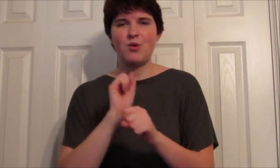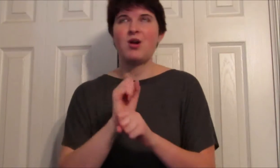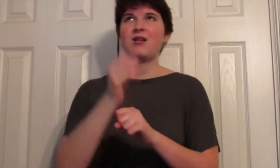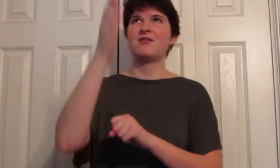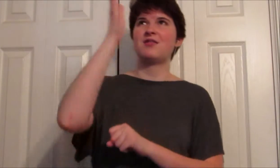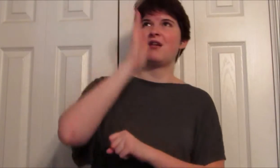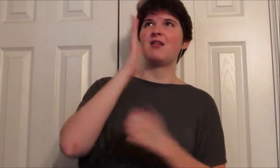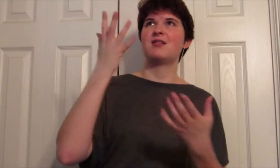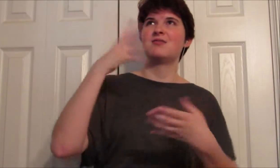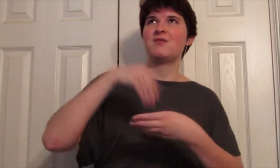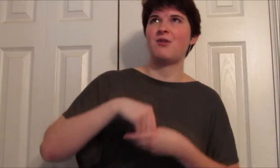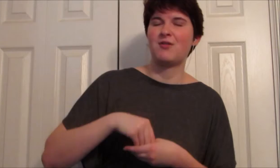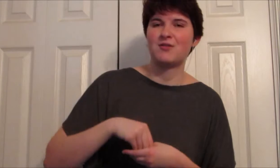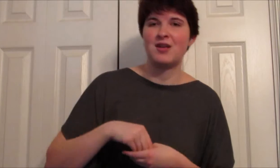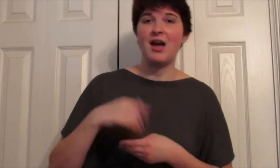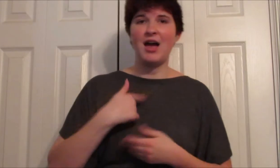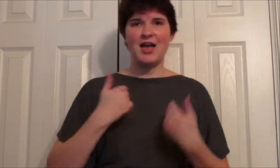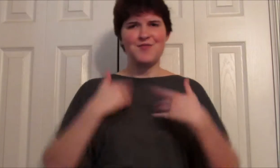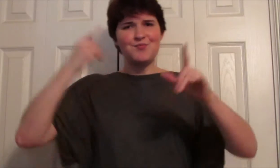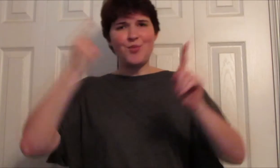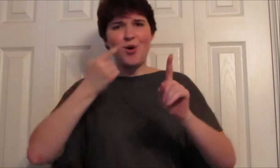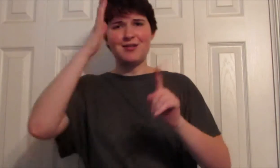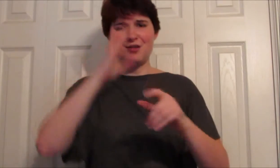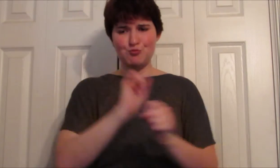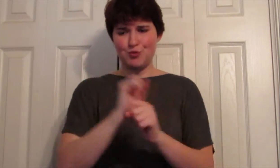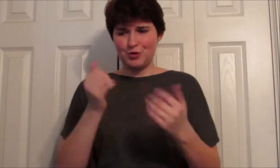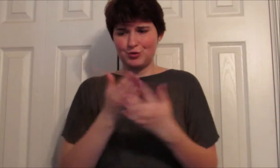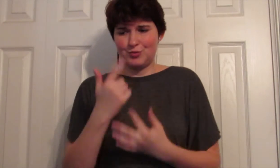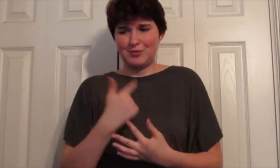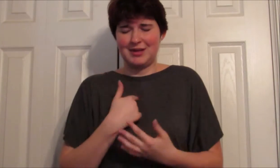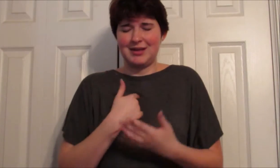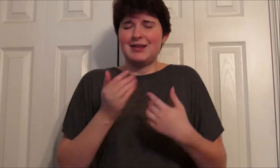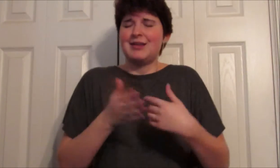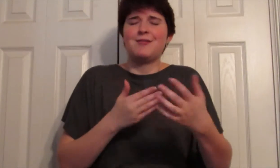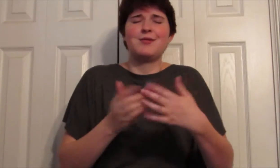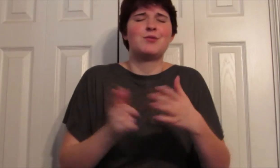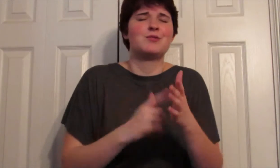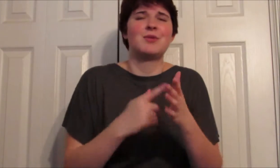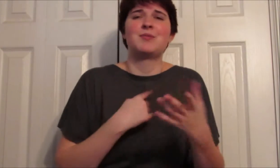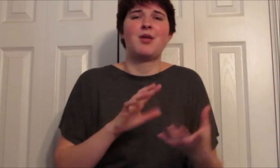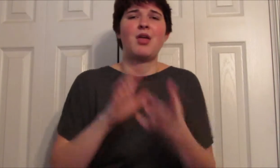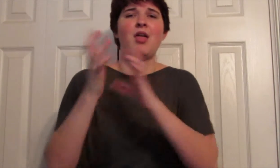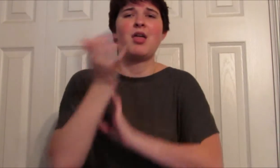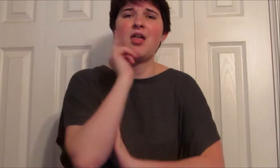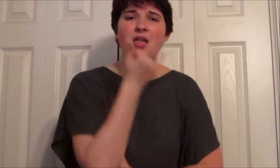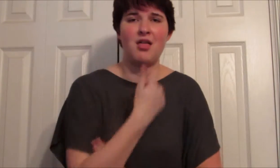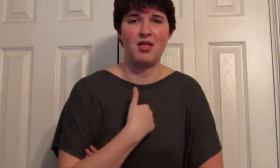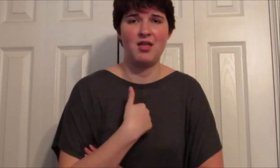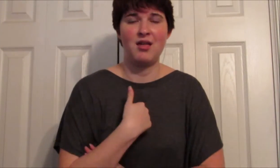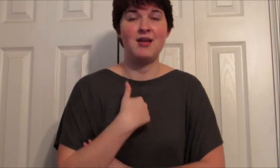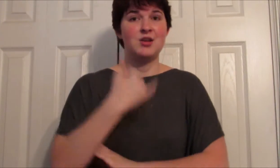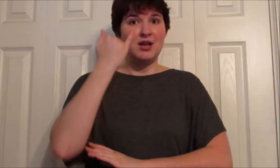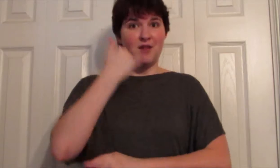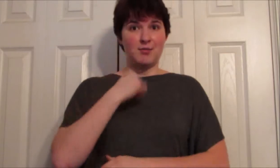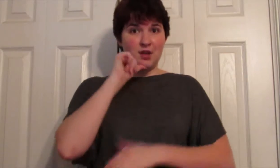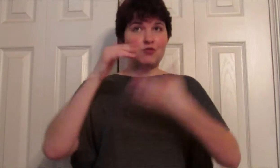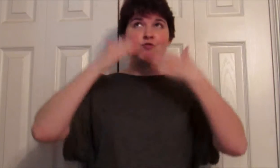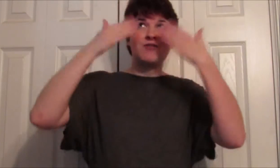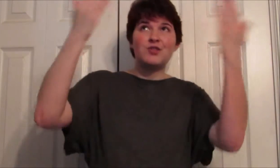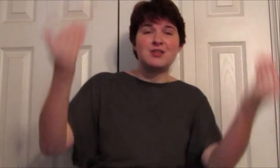got a mission, and God works through me even though I mess up sometimes. So if I'm not grateful now, I'm saying